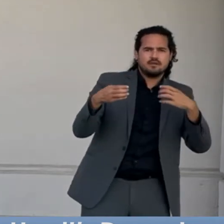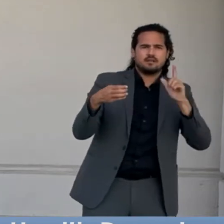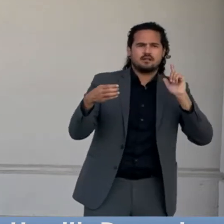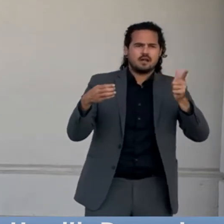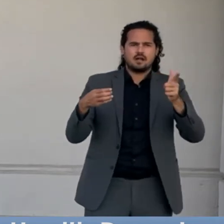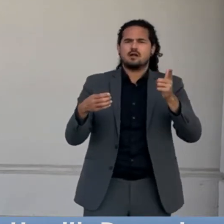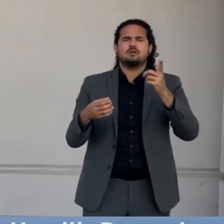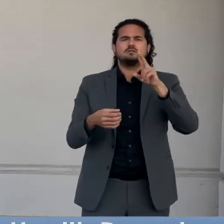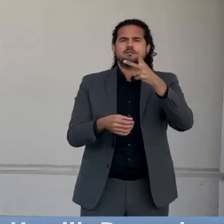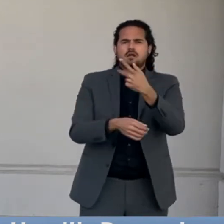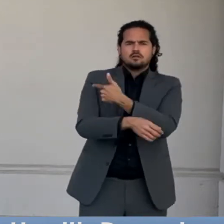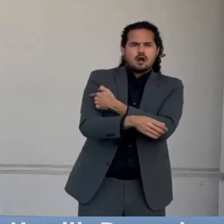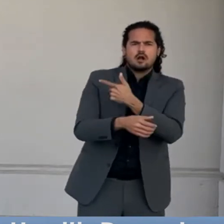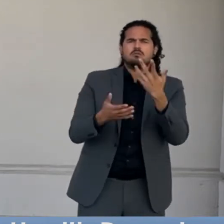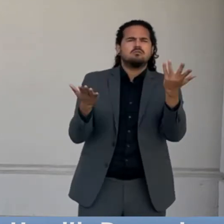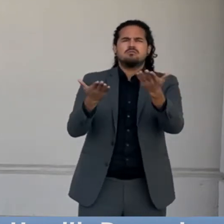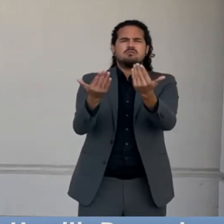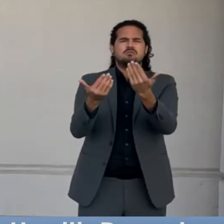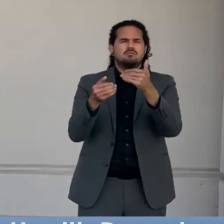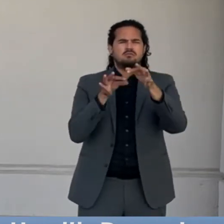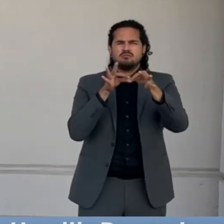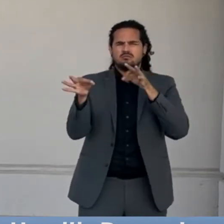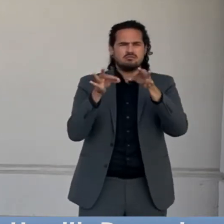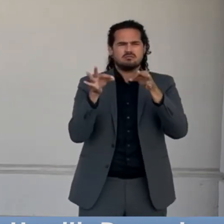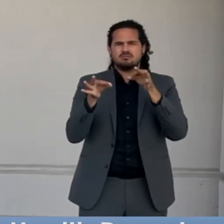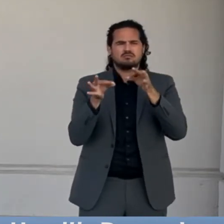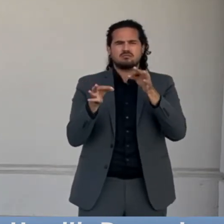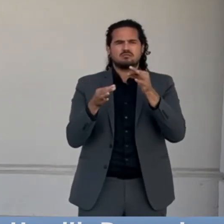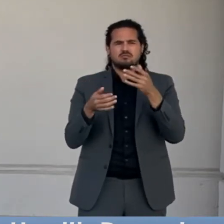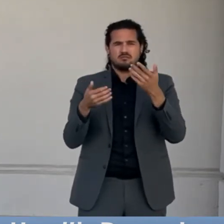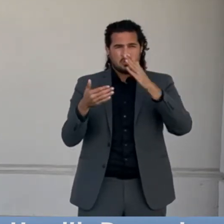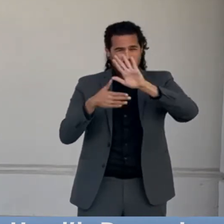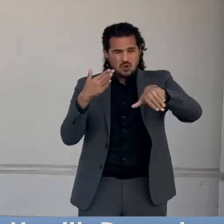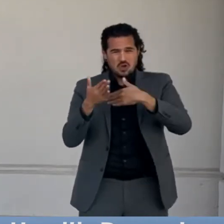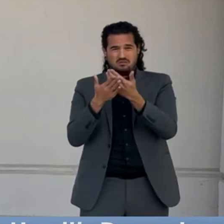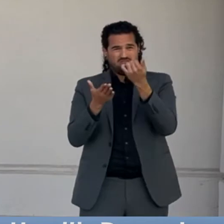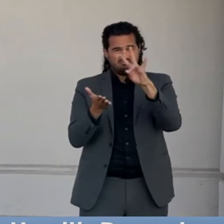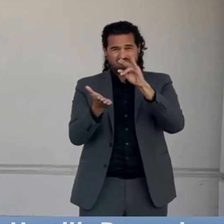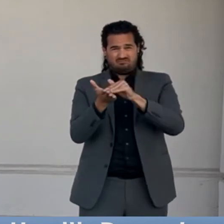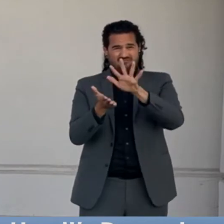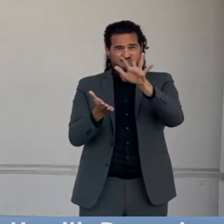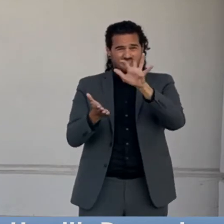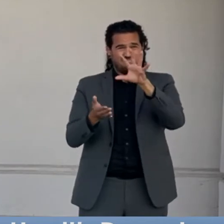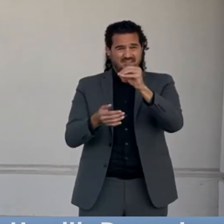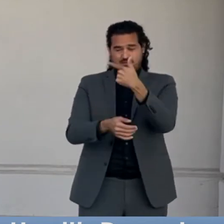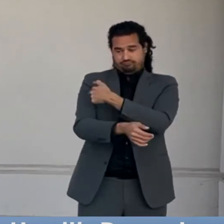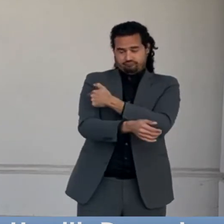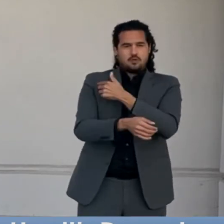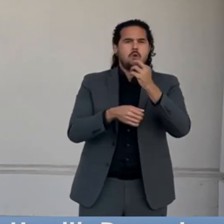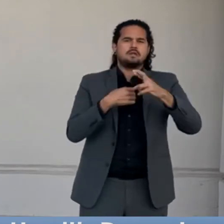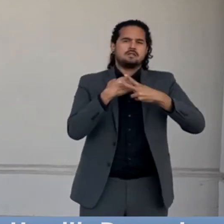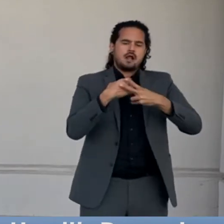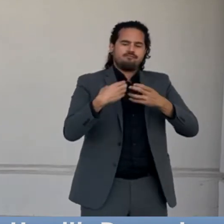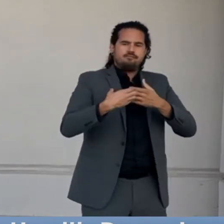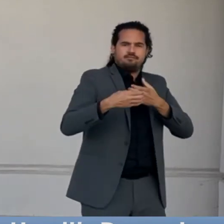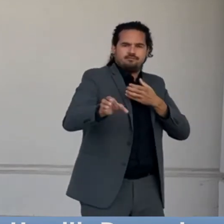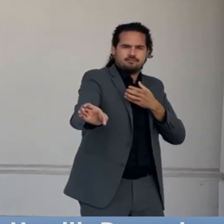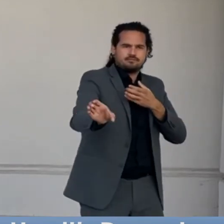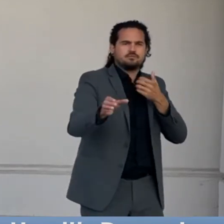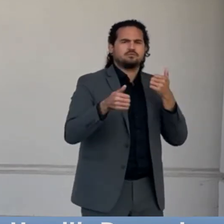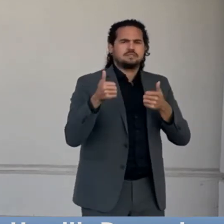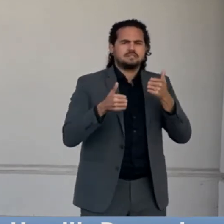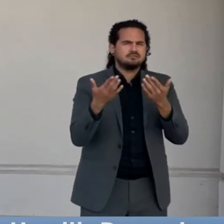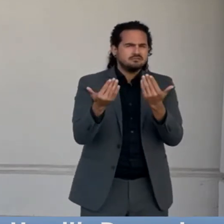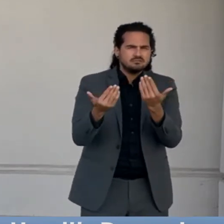kind of give some clarification on the expectation for that? Sure. The issues around the clarification of whether